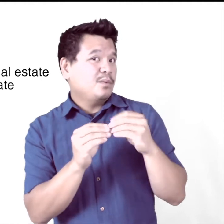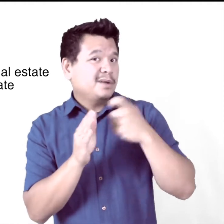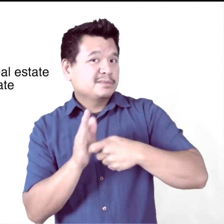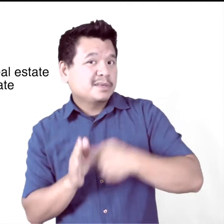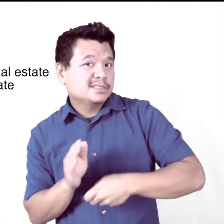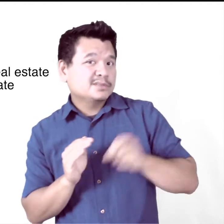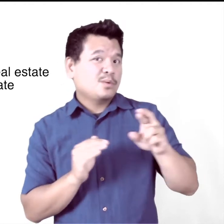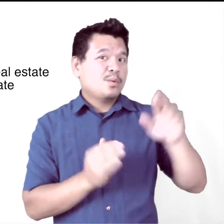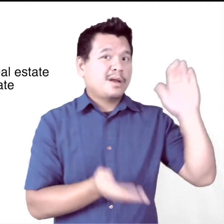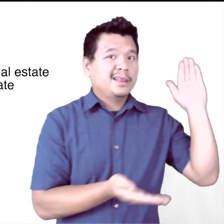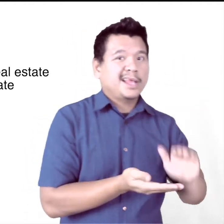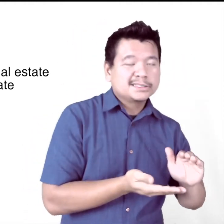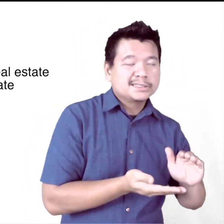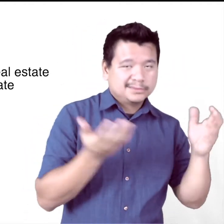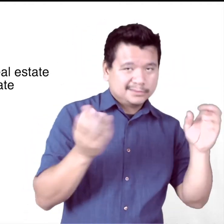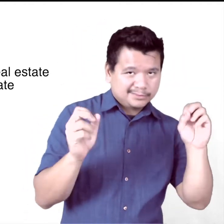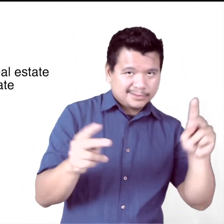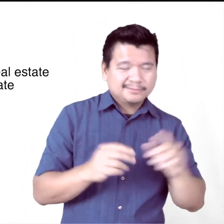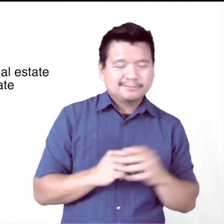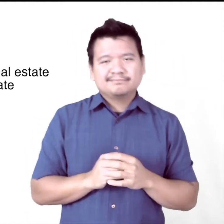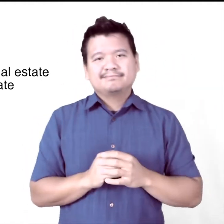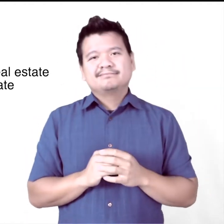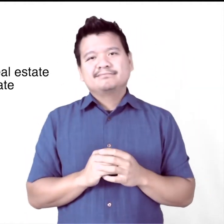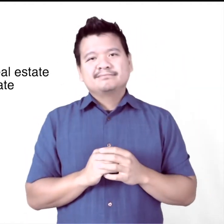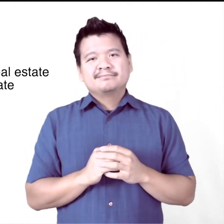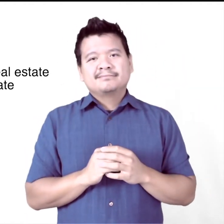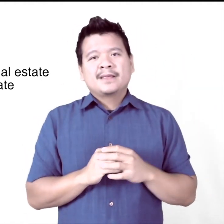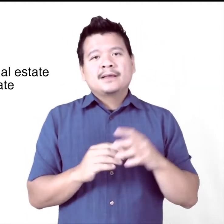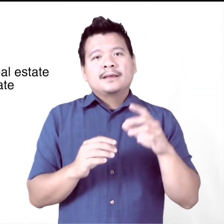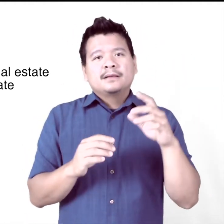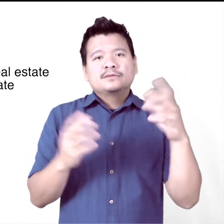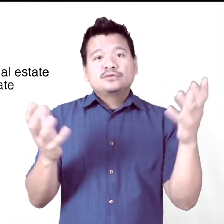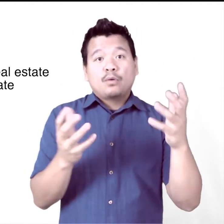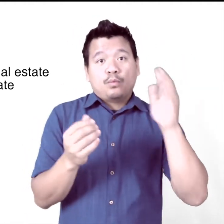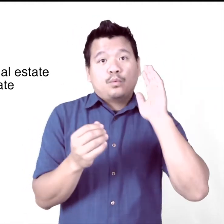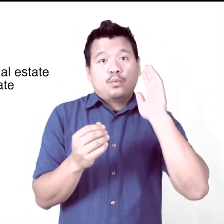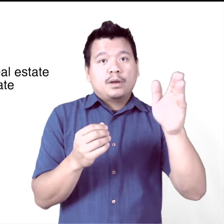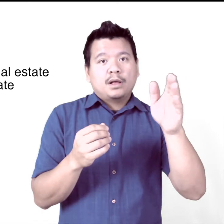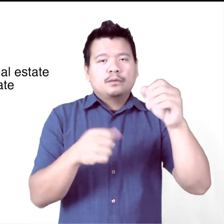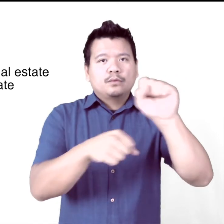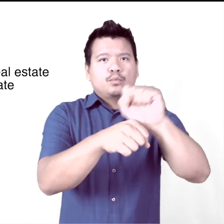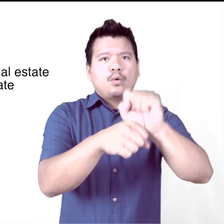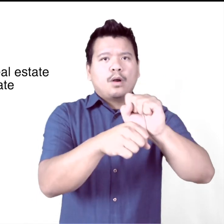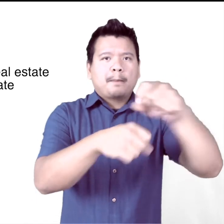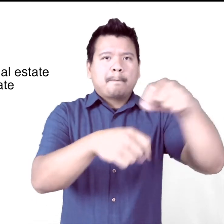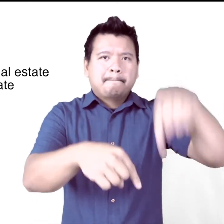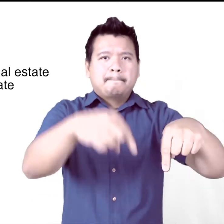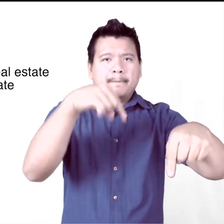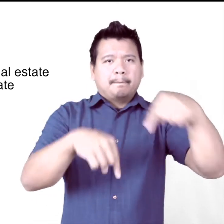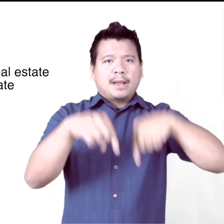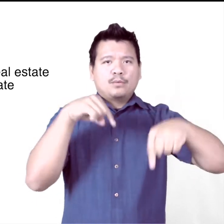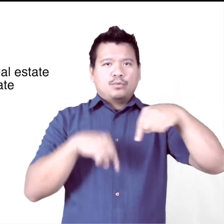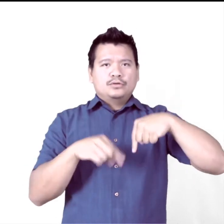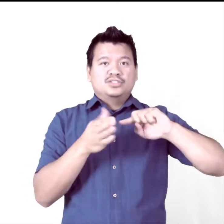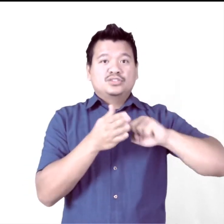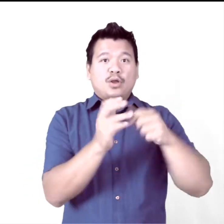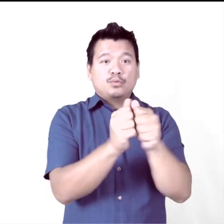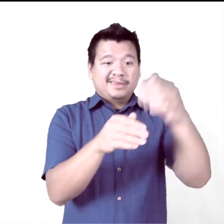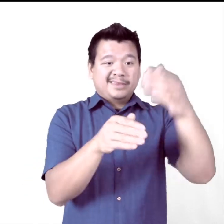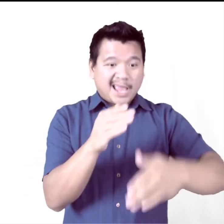more expenses or you might have less expenses. So we're going to work backwards, and we're going to have